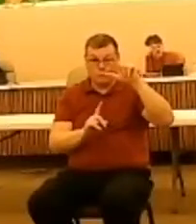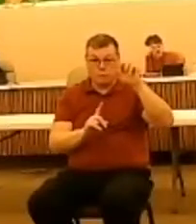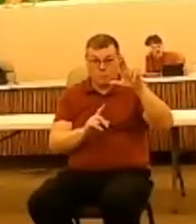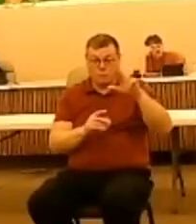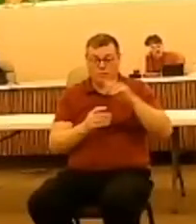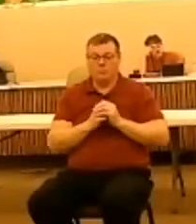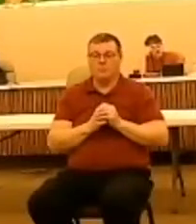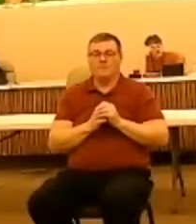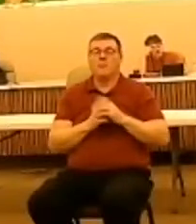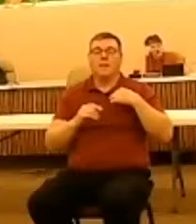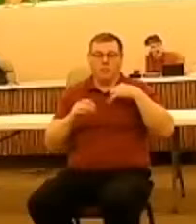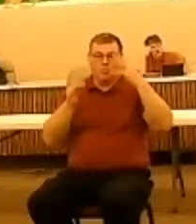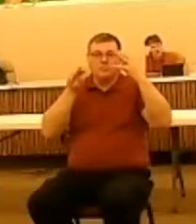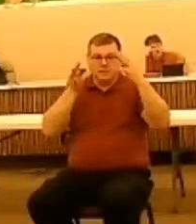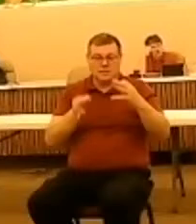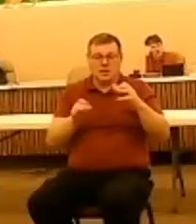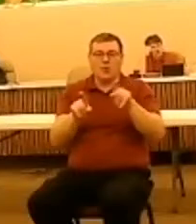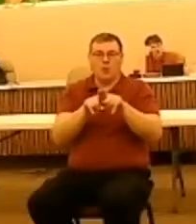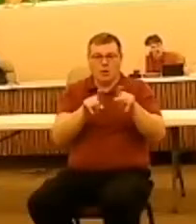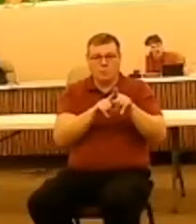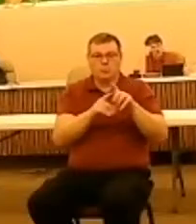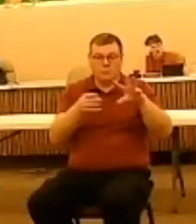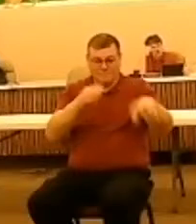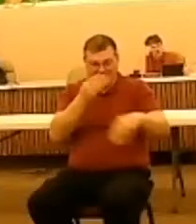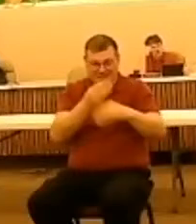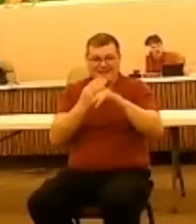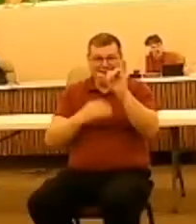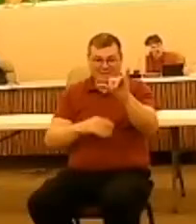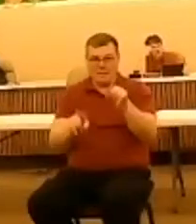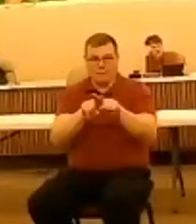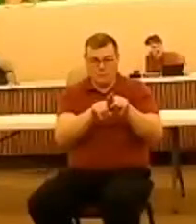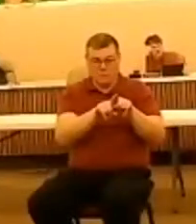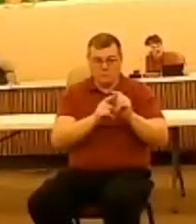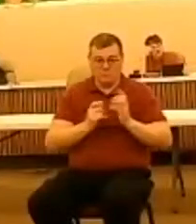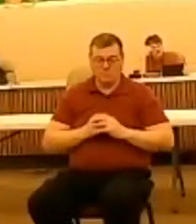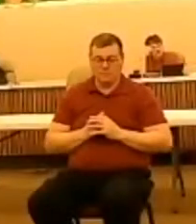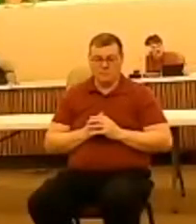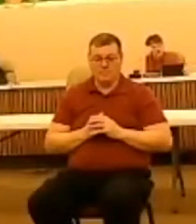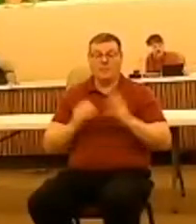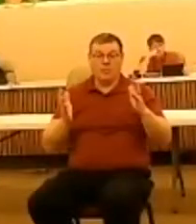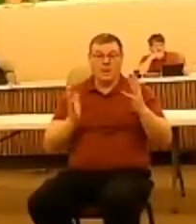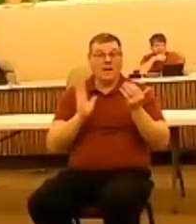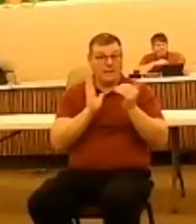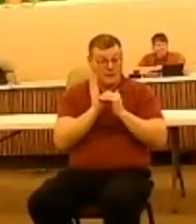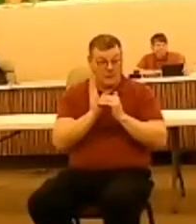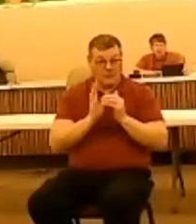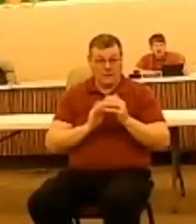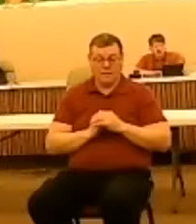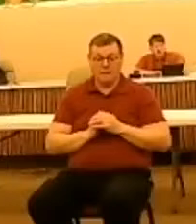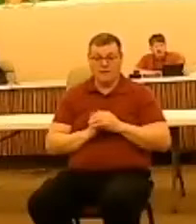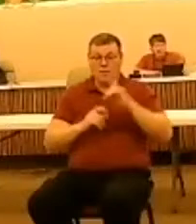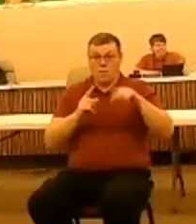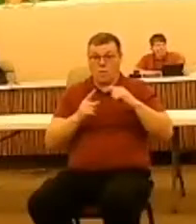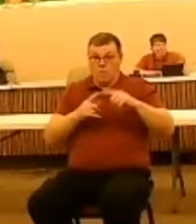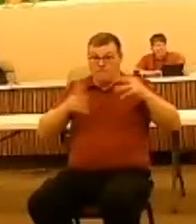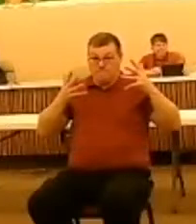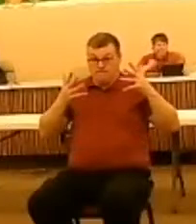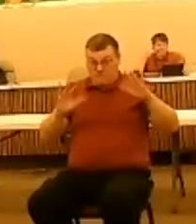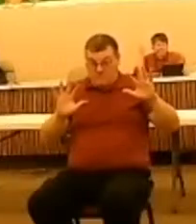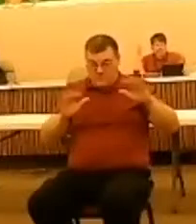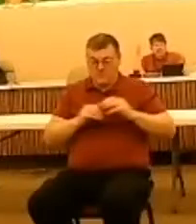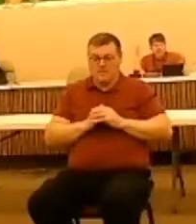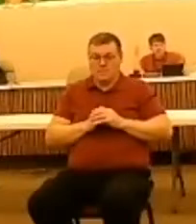zoning, we decided to also put the solar on there as well. So again, this is when it's all done and you go